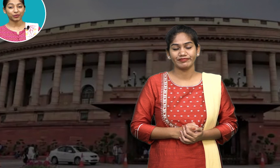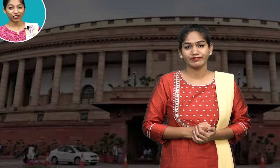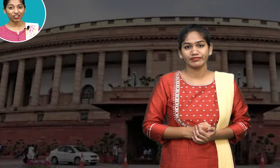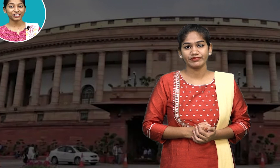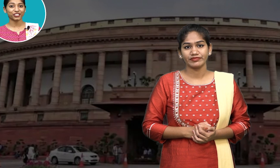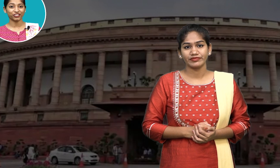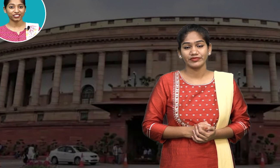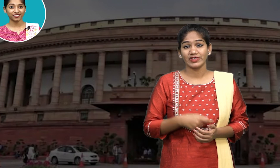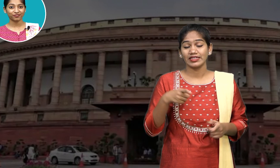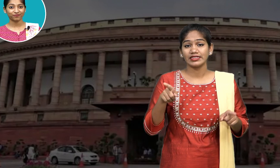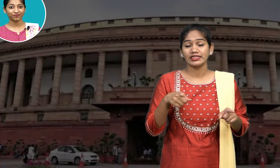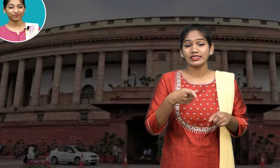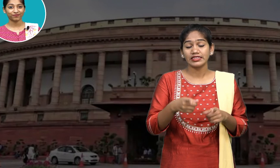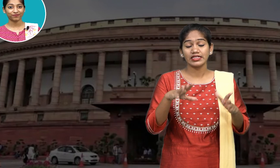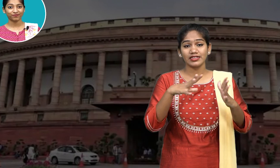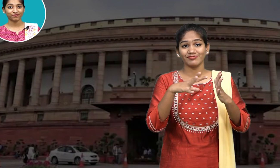As per the Constitution,